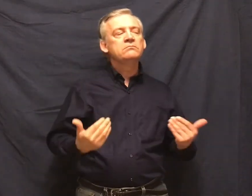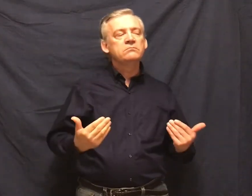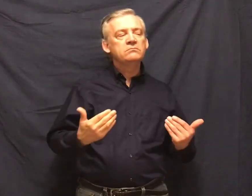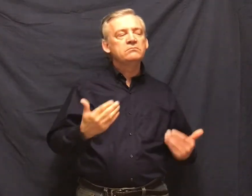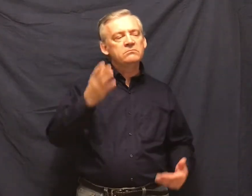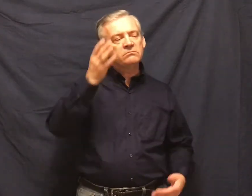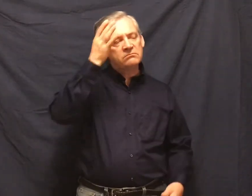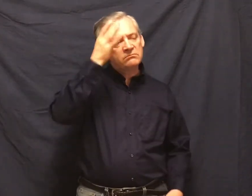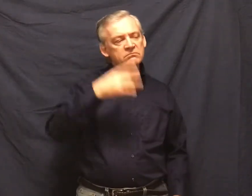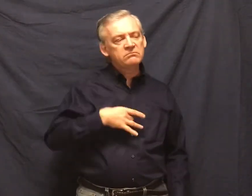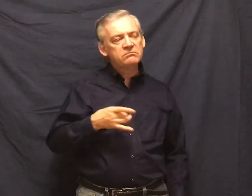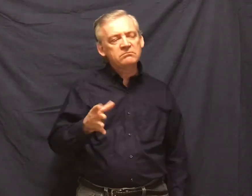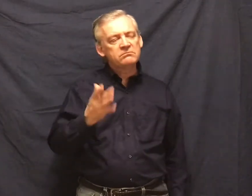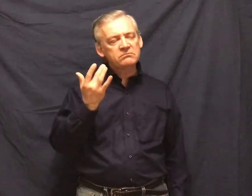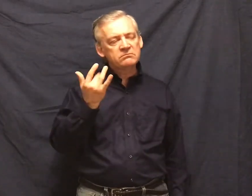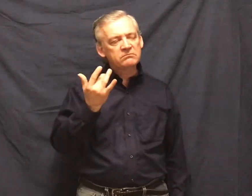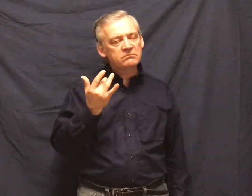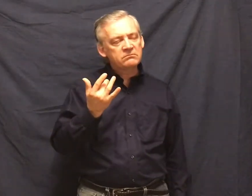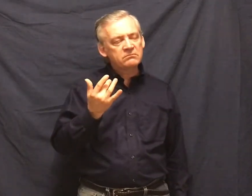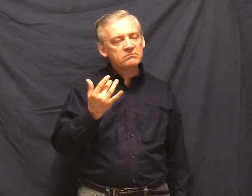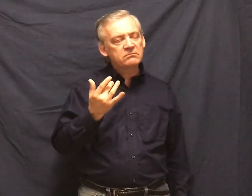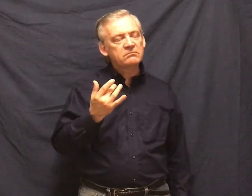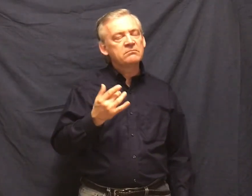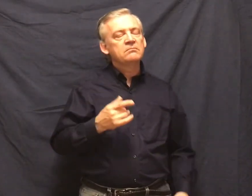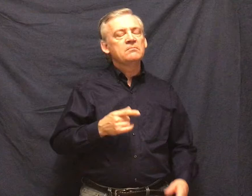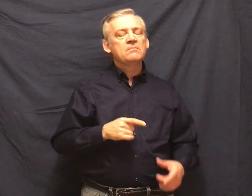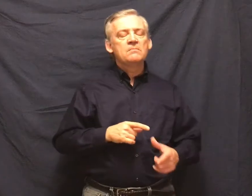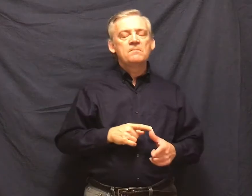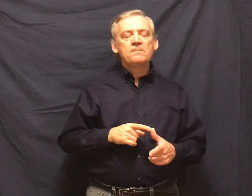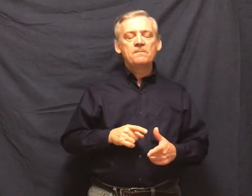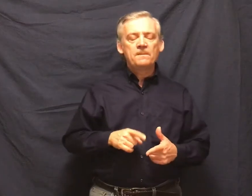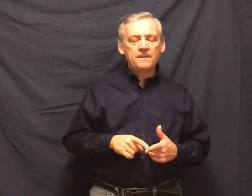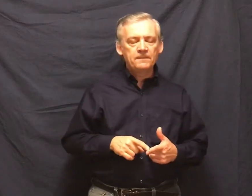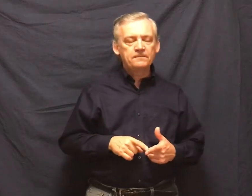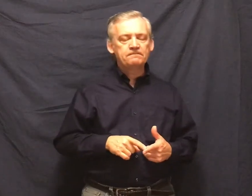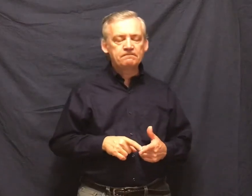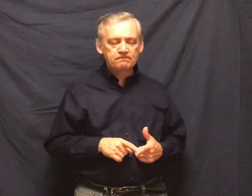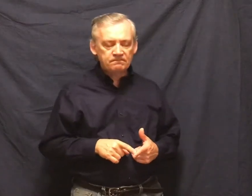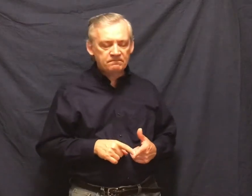He hesitated, and when he spoke again, his voice was softer.